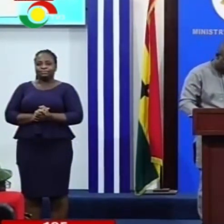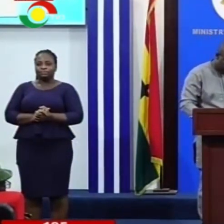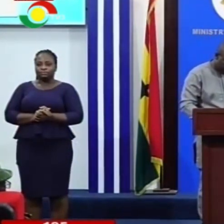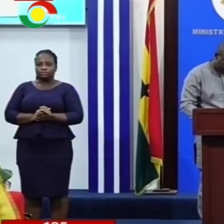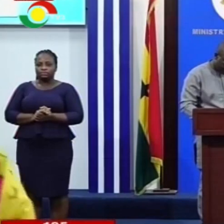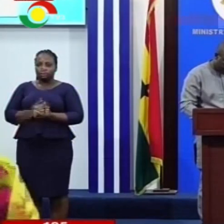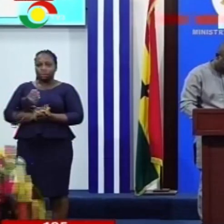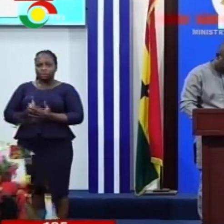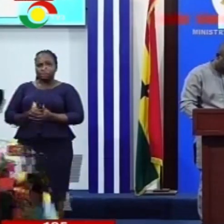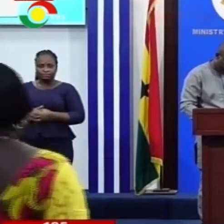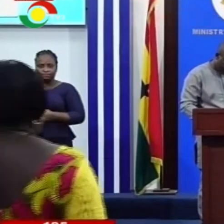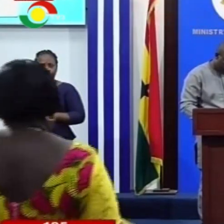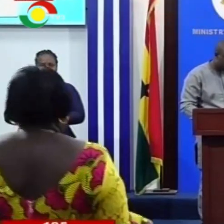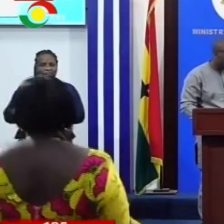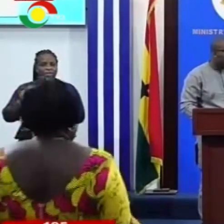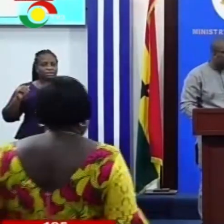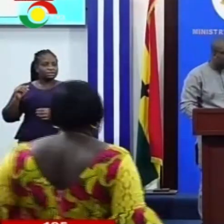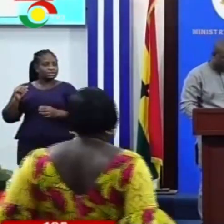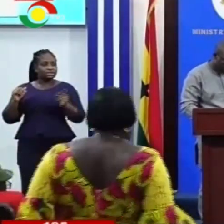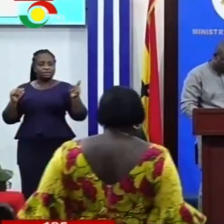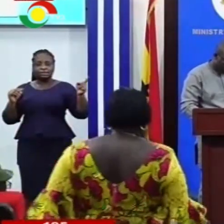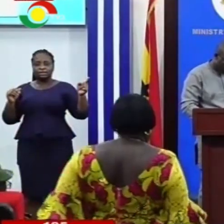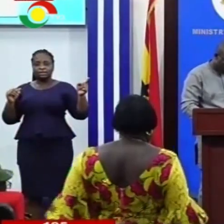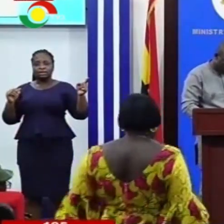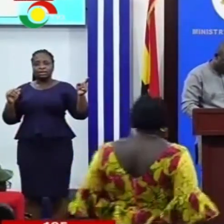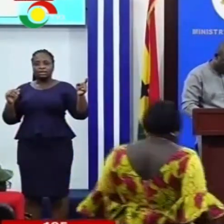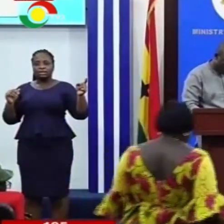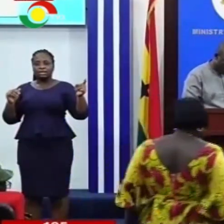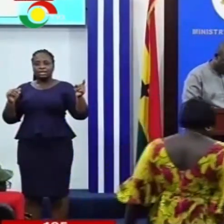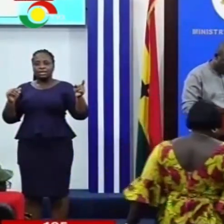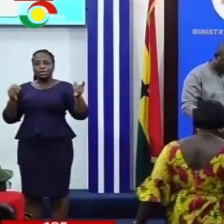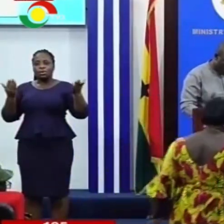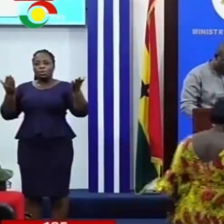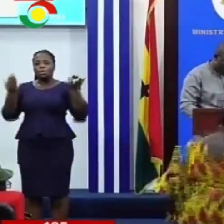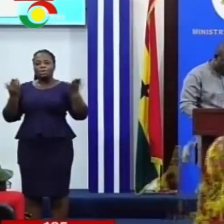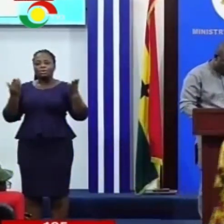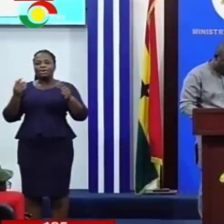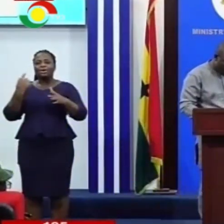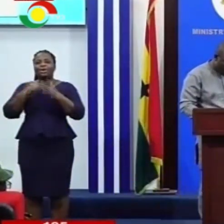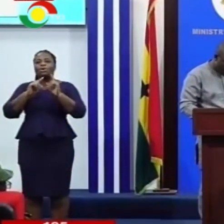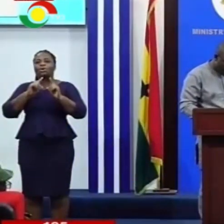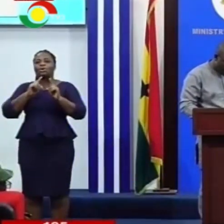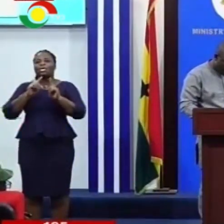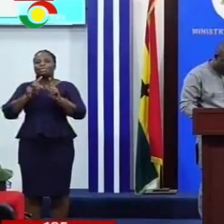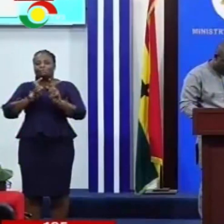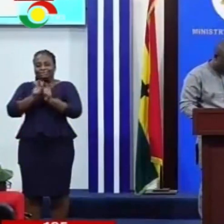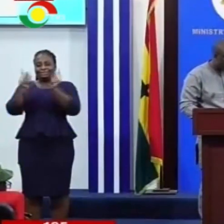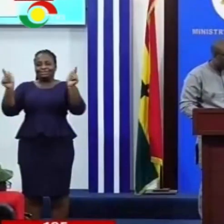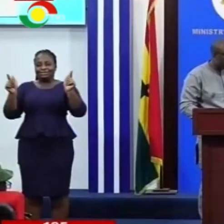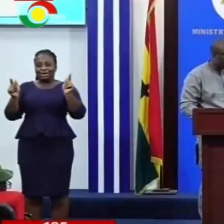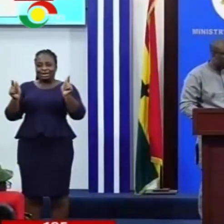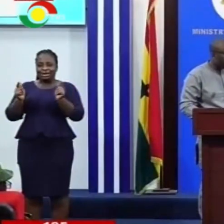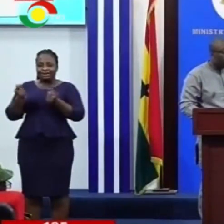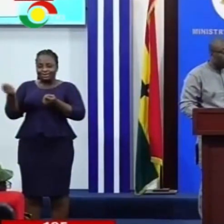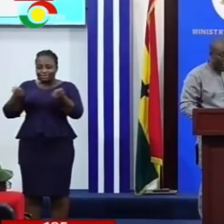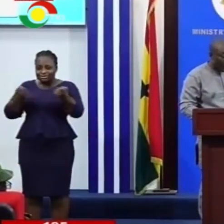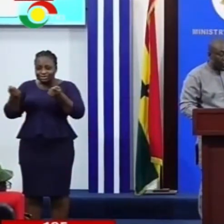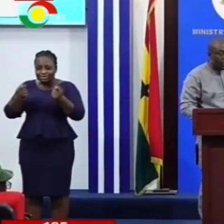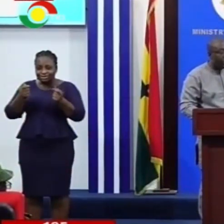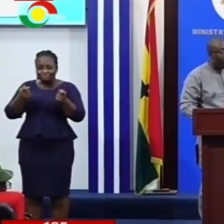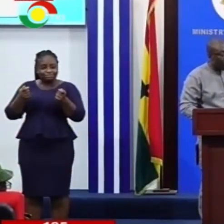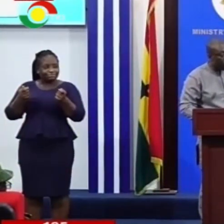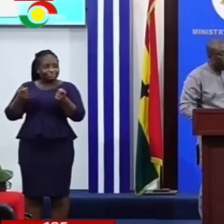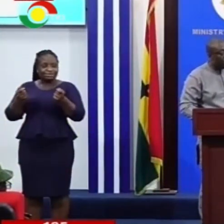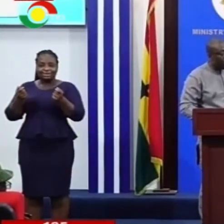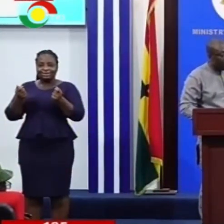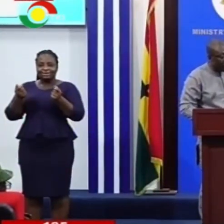My first question has been asked in Chi, so I'll plead with you to answer it in English. Which question is that? General transport arrangement for health workers. Like we have said,